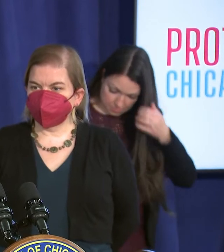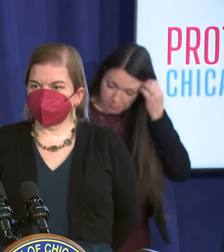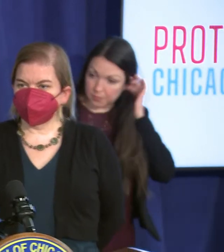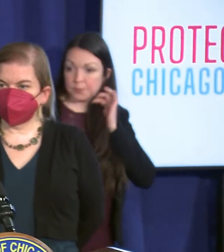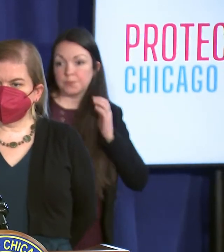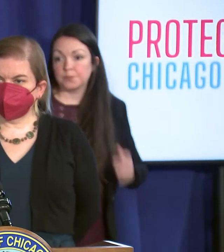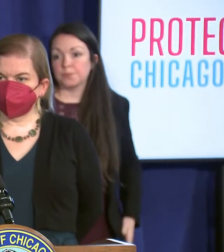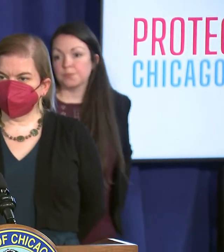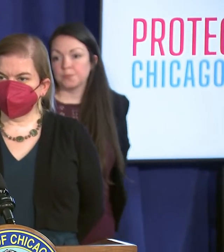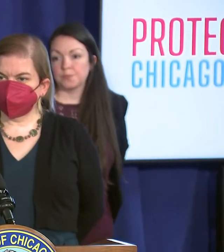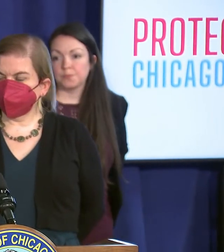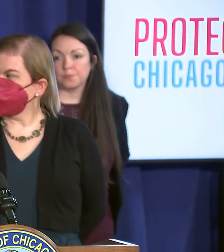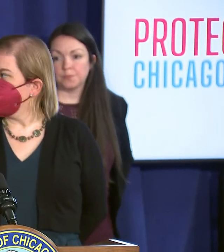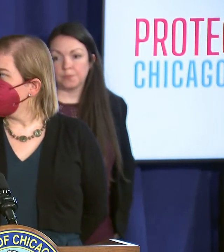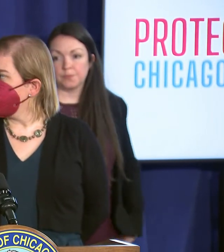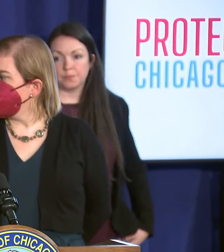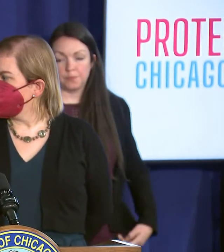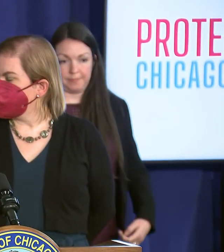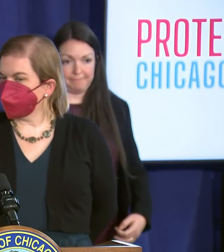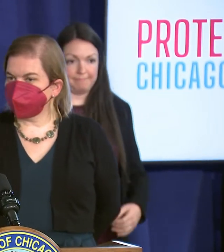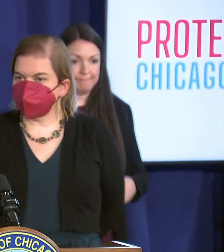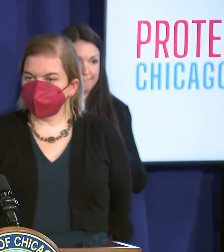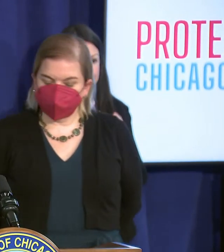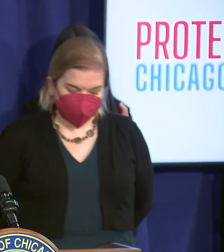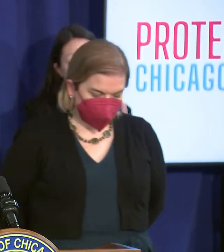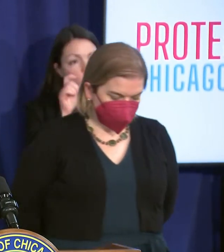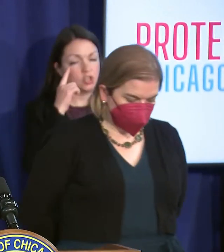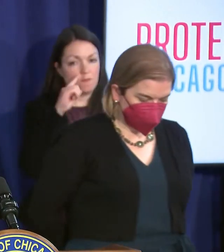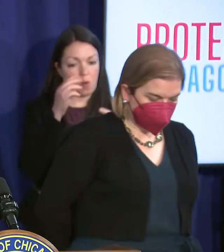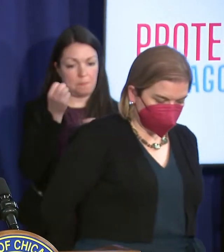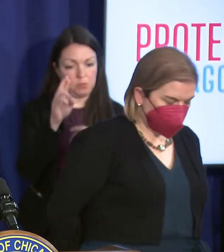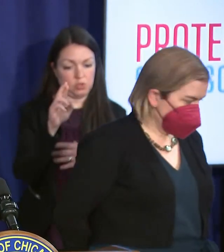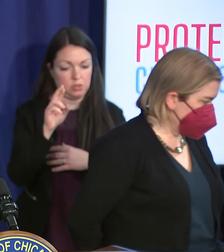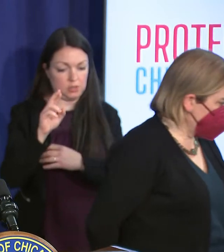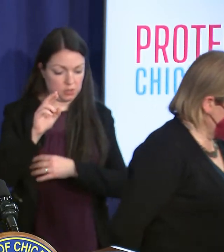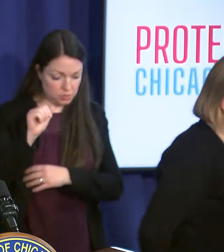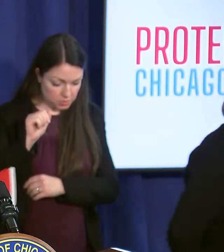for Mr. Martinez.